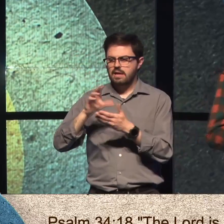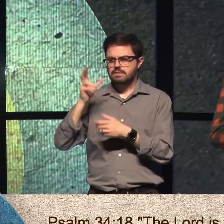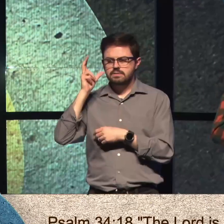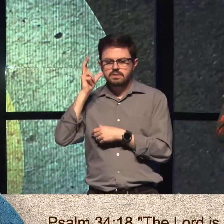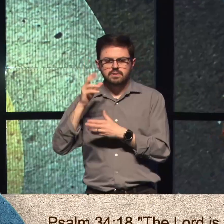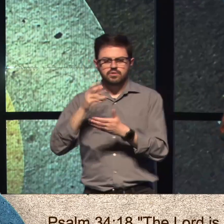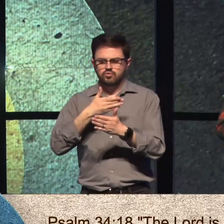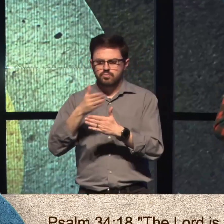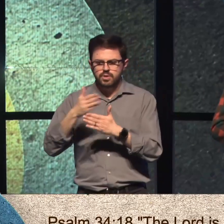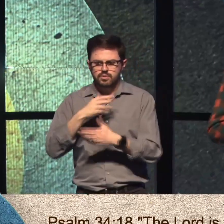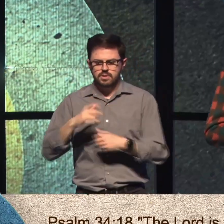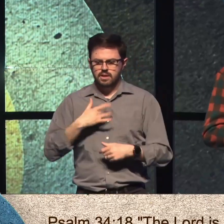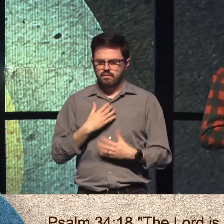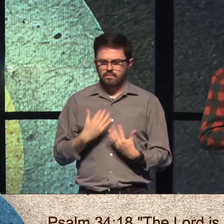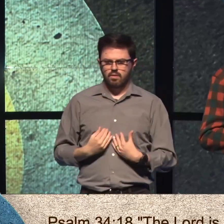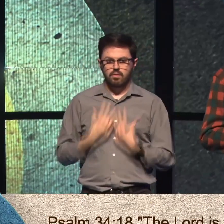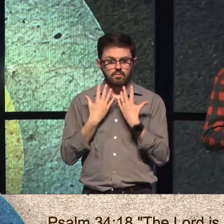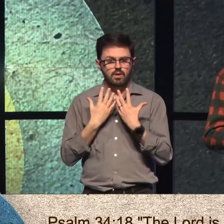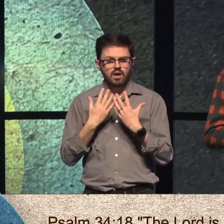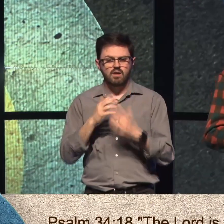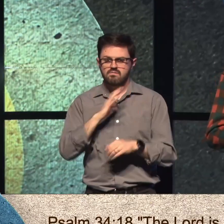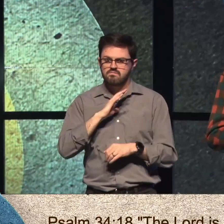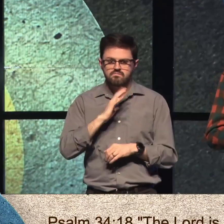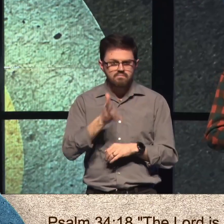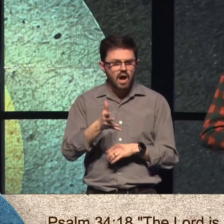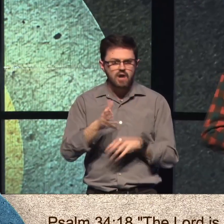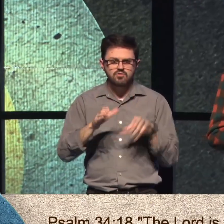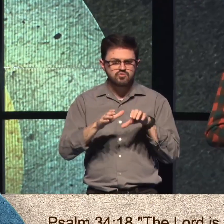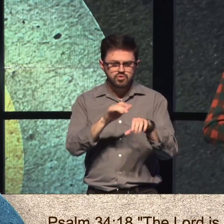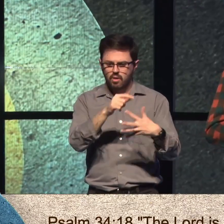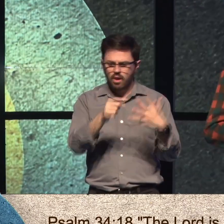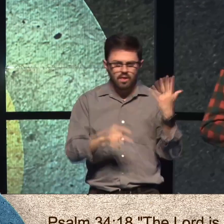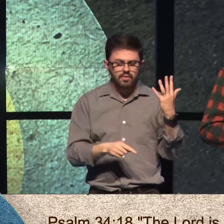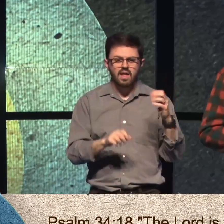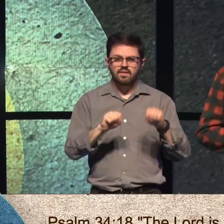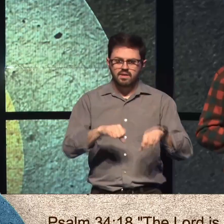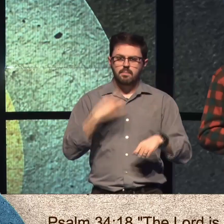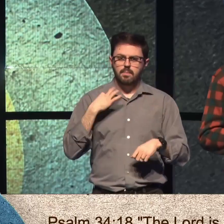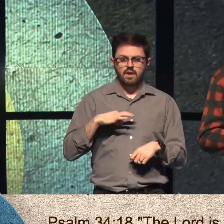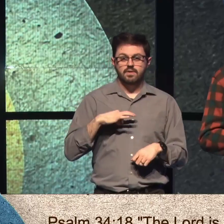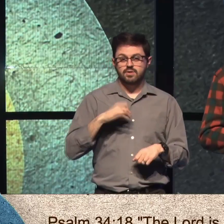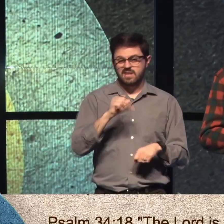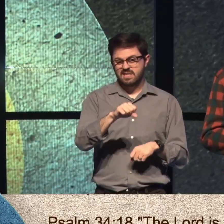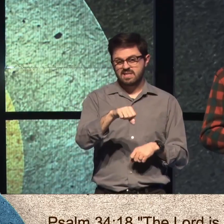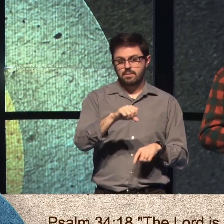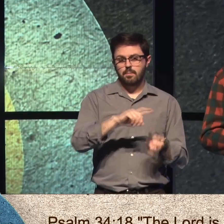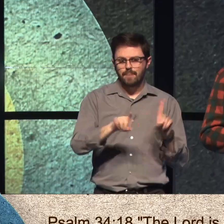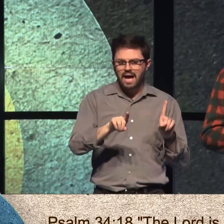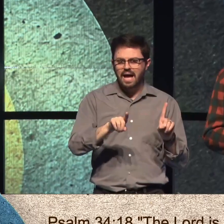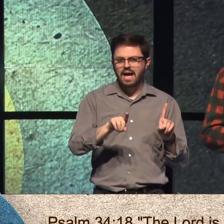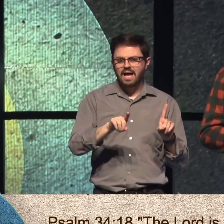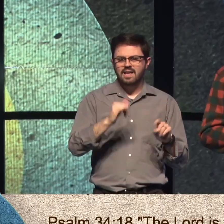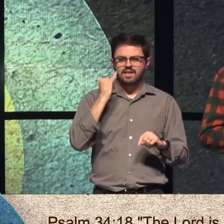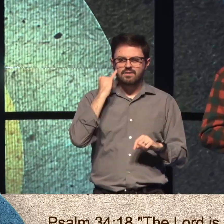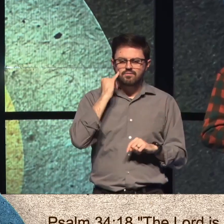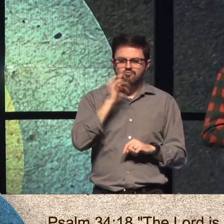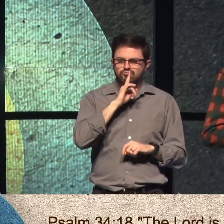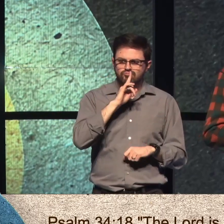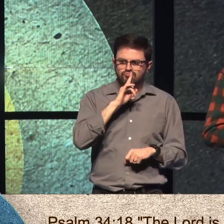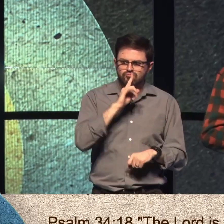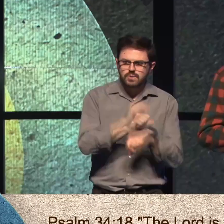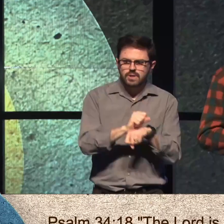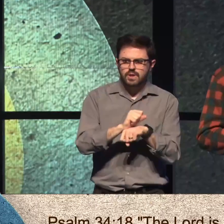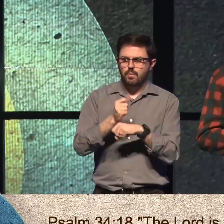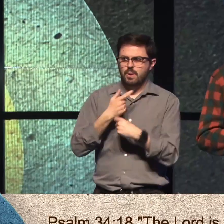you, absolutely. And there's benefit to those things, but if you really want to encounter God,